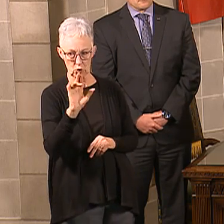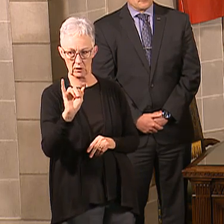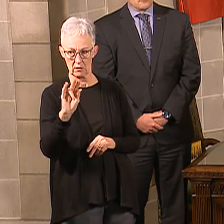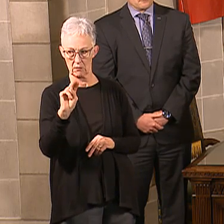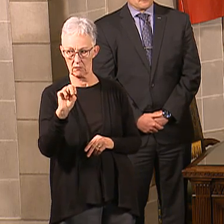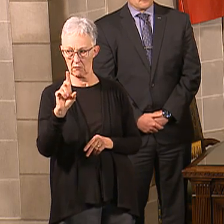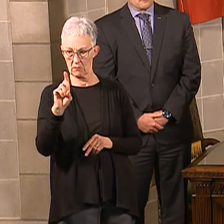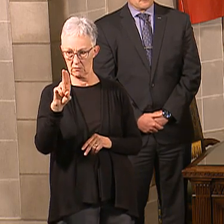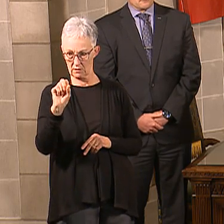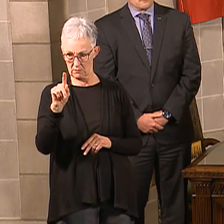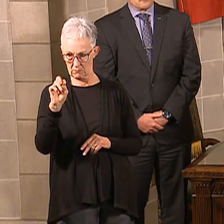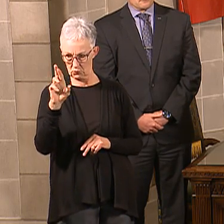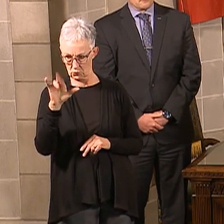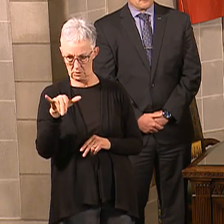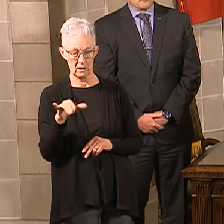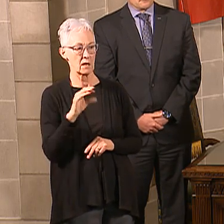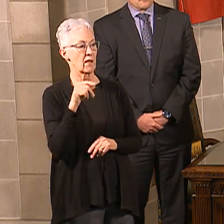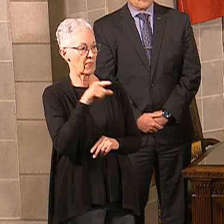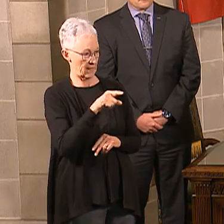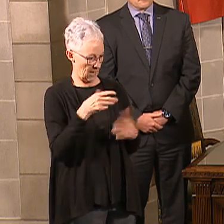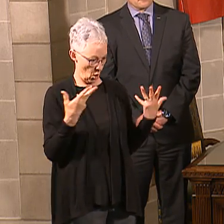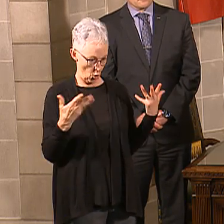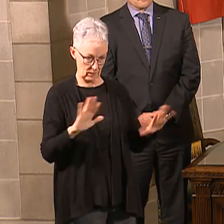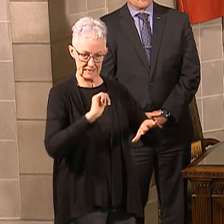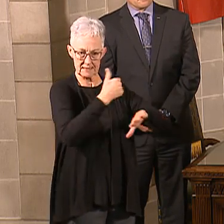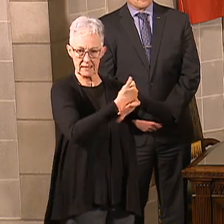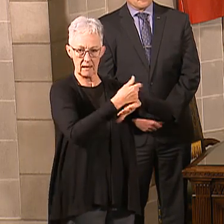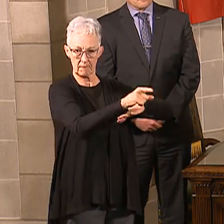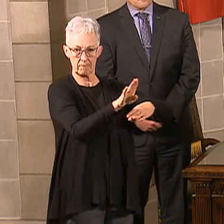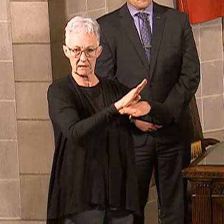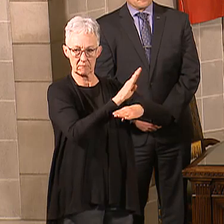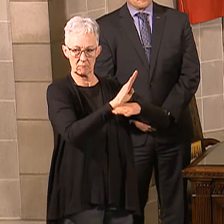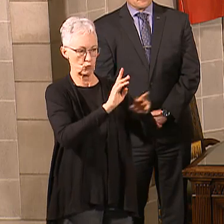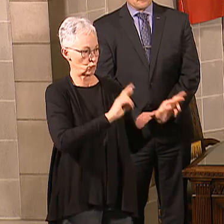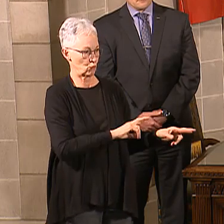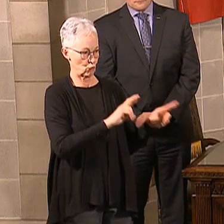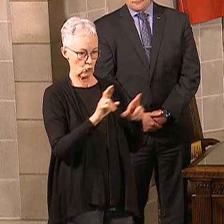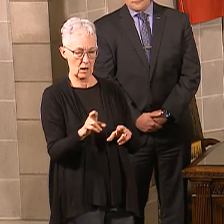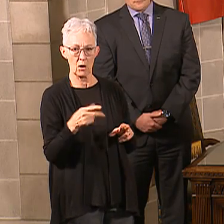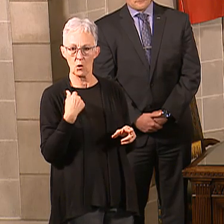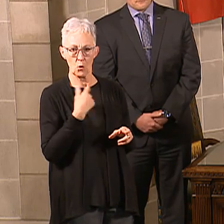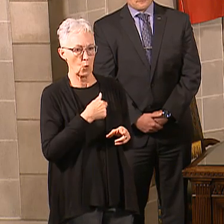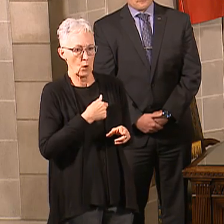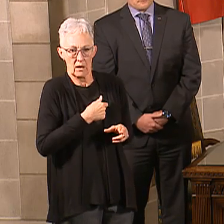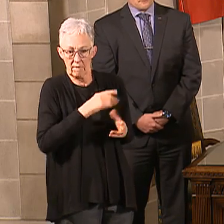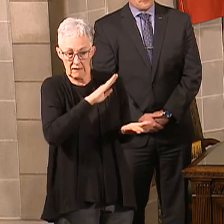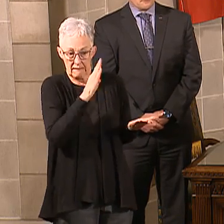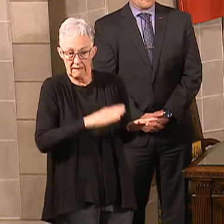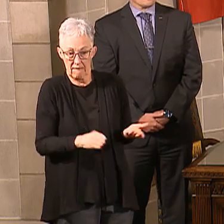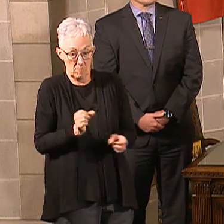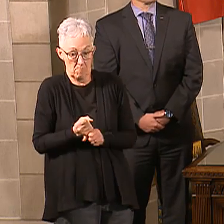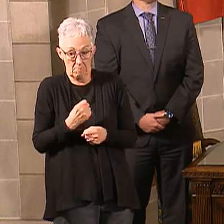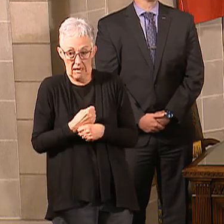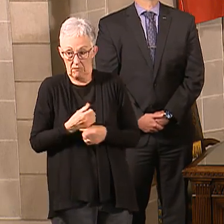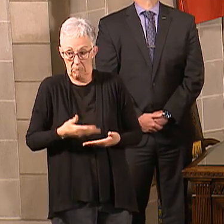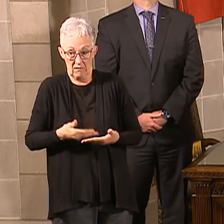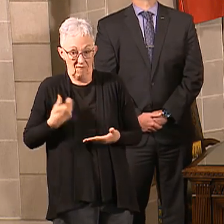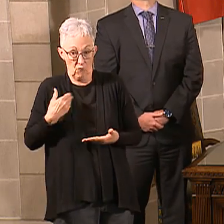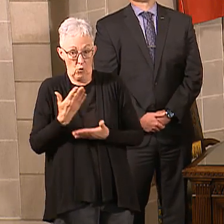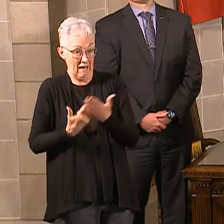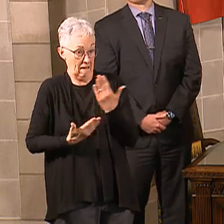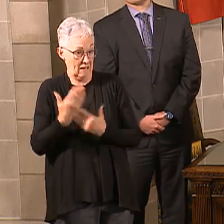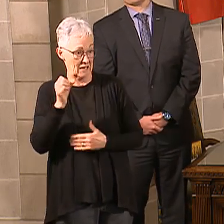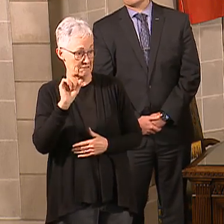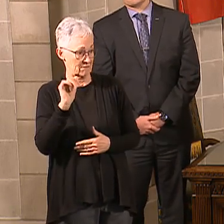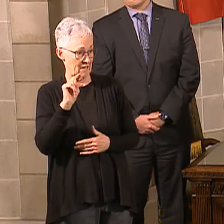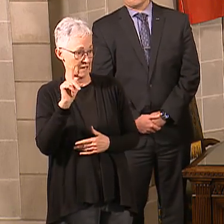and employs inmates to be able to do it. So this is a process we already have in place. We haven't made hand sanitizer before, so that's going to be a new process, or at least if we